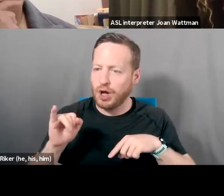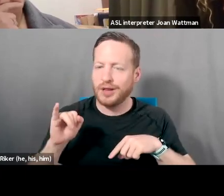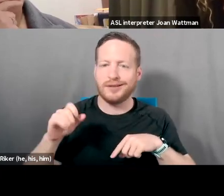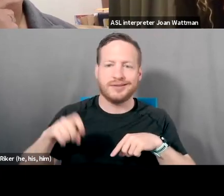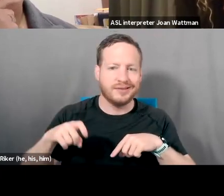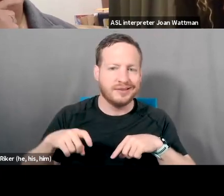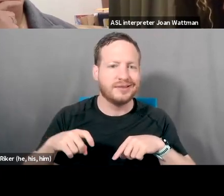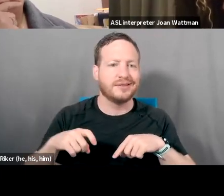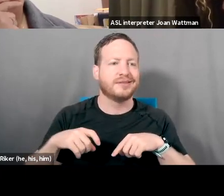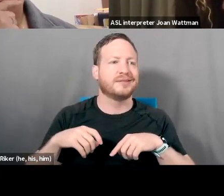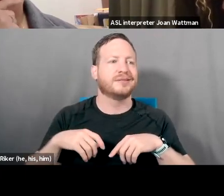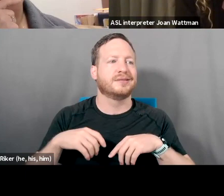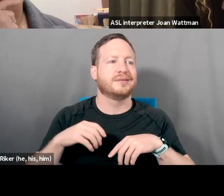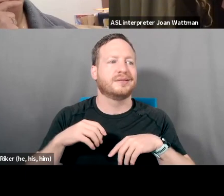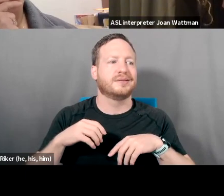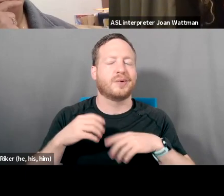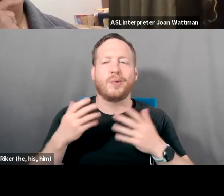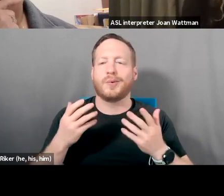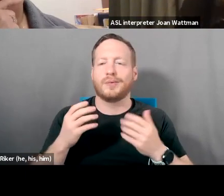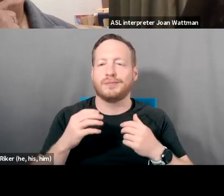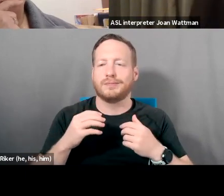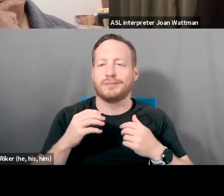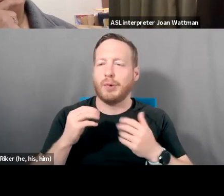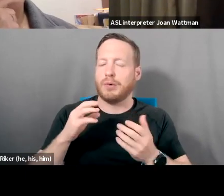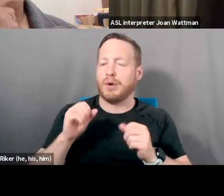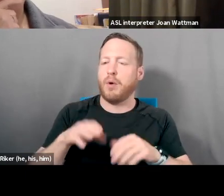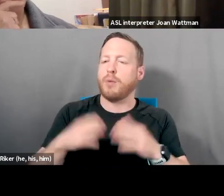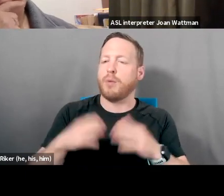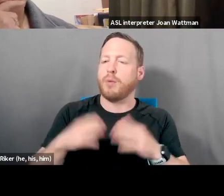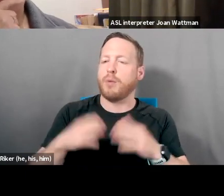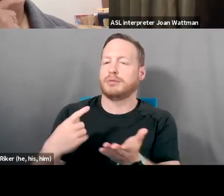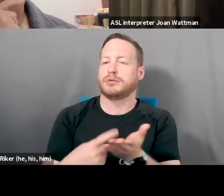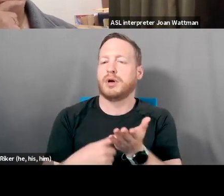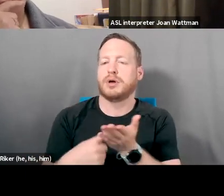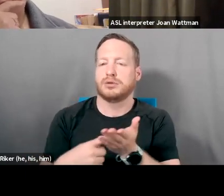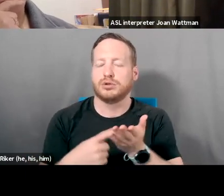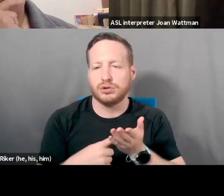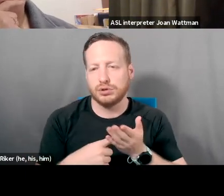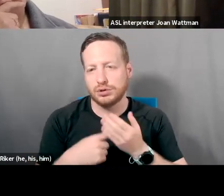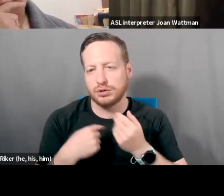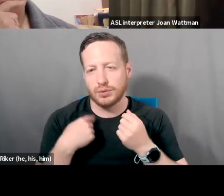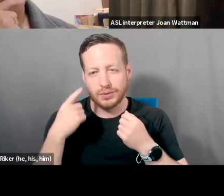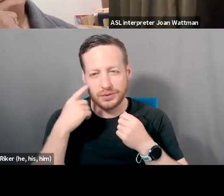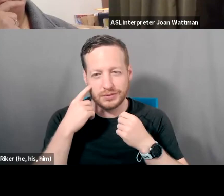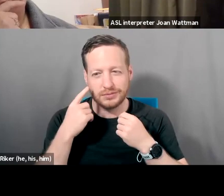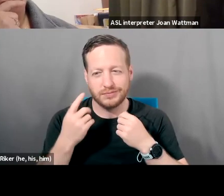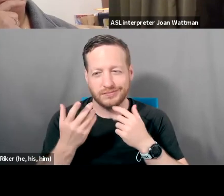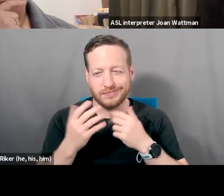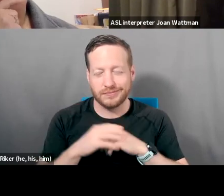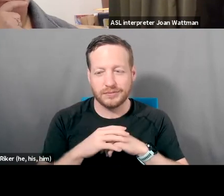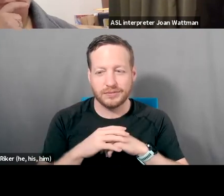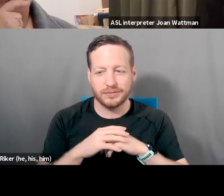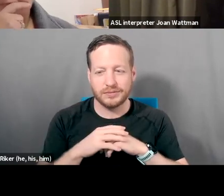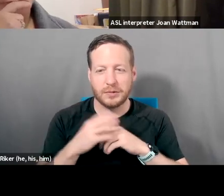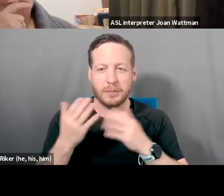seed where people start to think, oh yeah, Rhode Island needs this too. Why not have it here? And then we could open up a